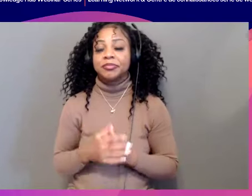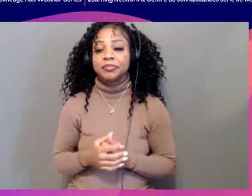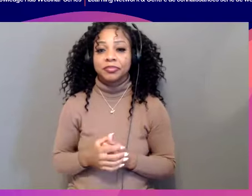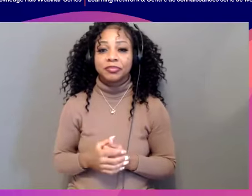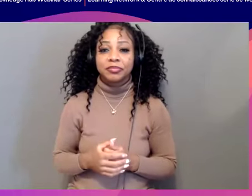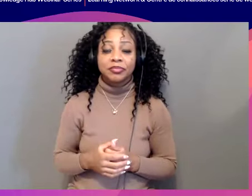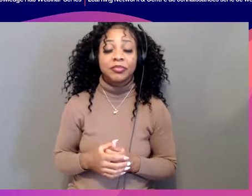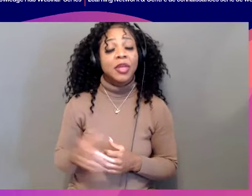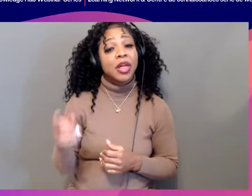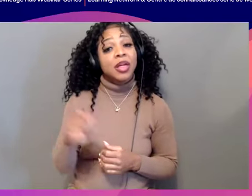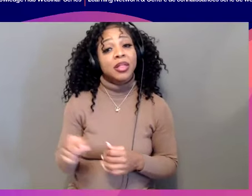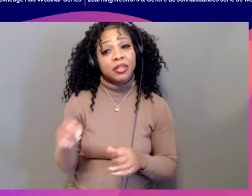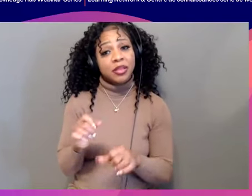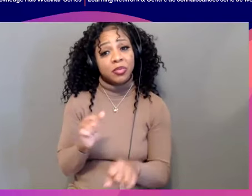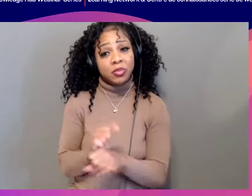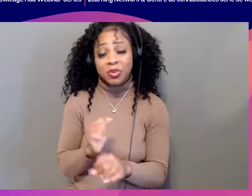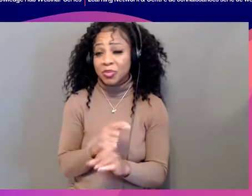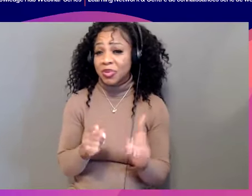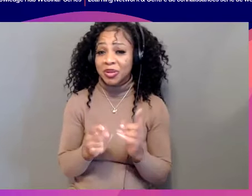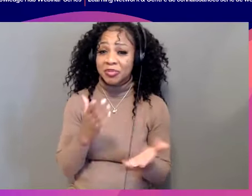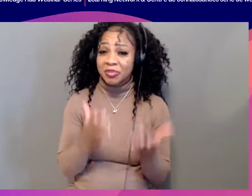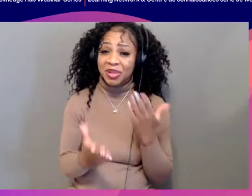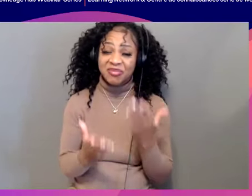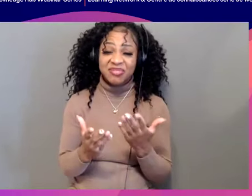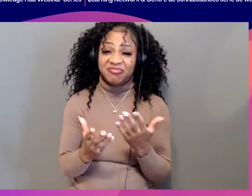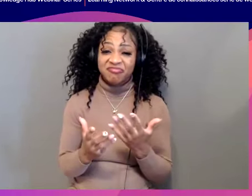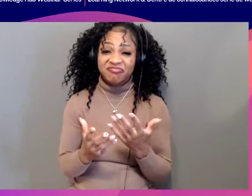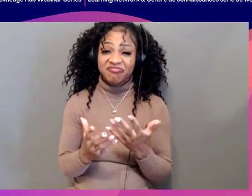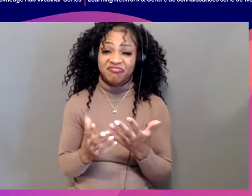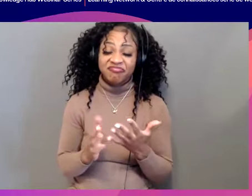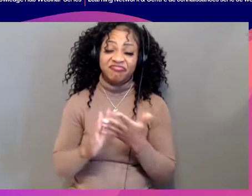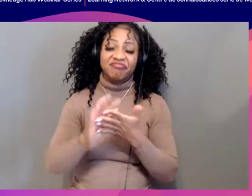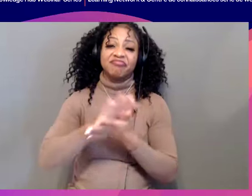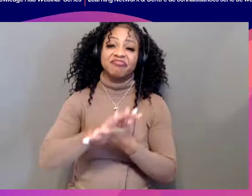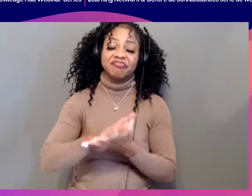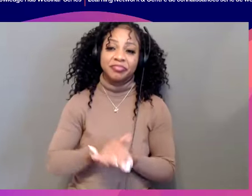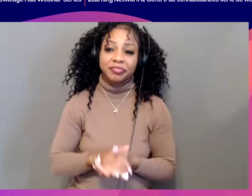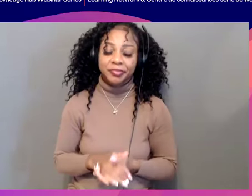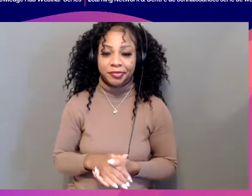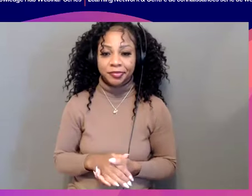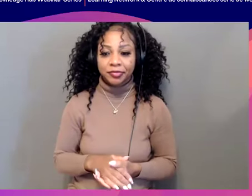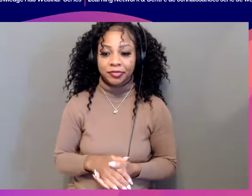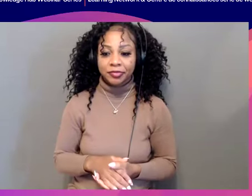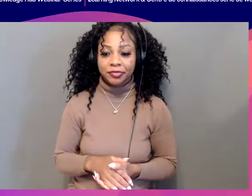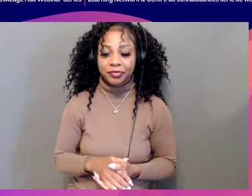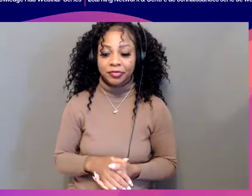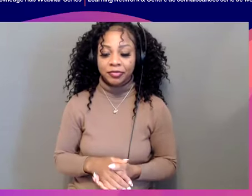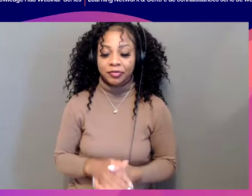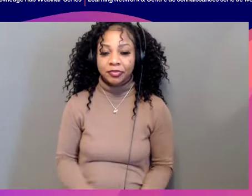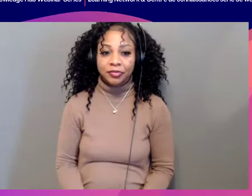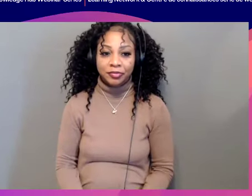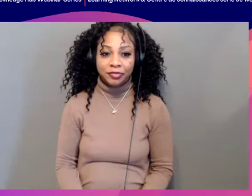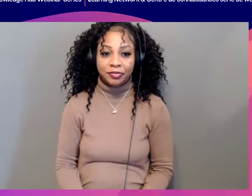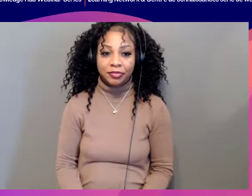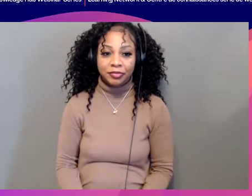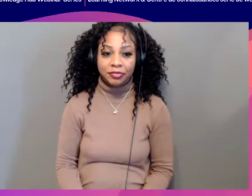they're doing work, but it just might not be that visible. Um, and so, yeah,